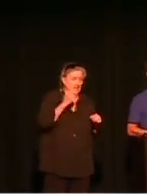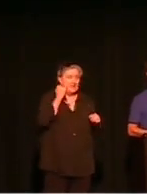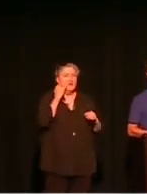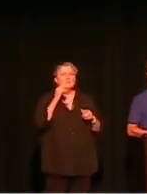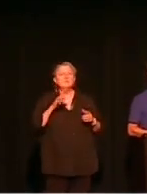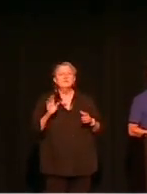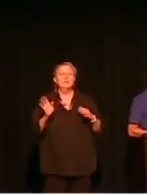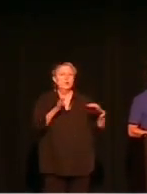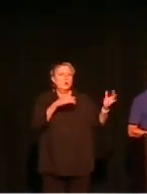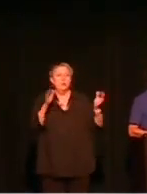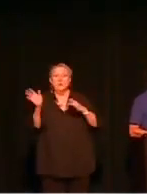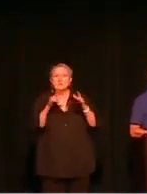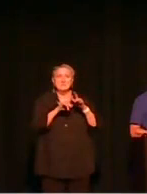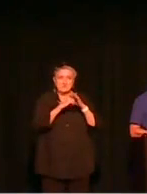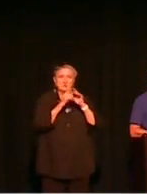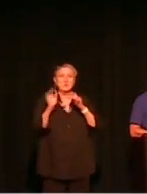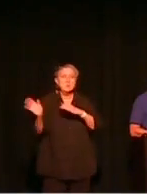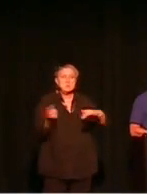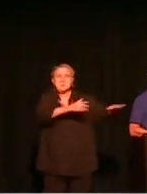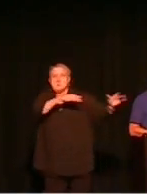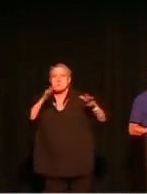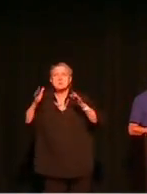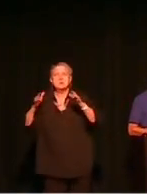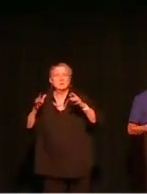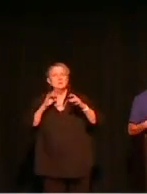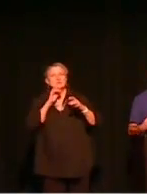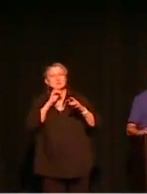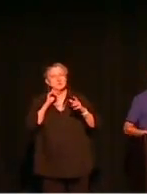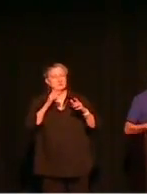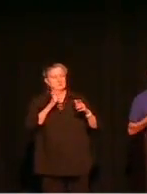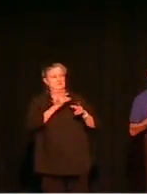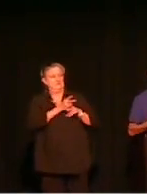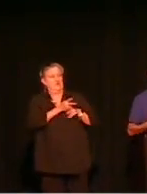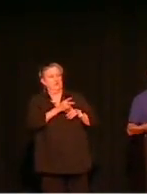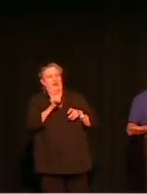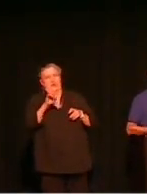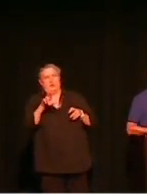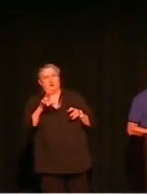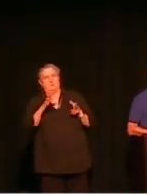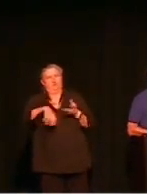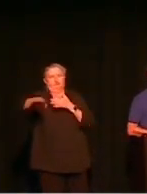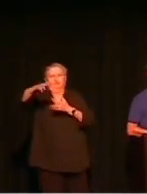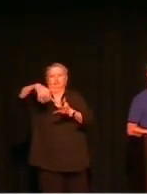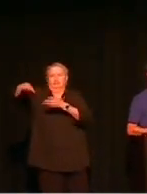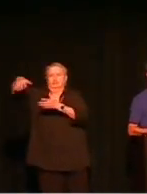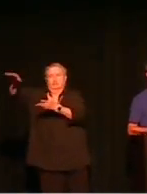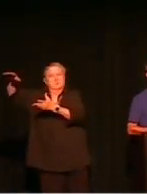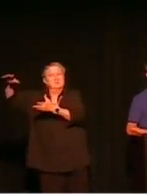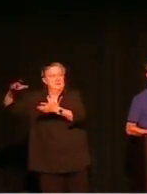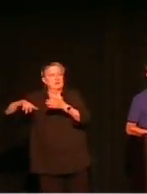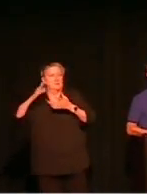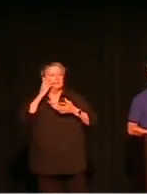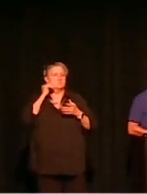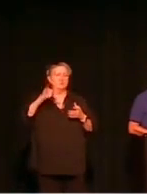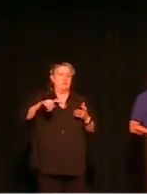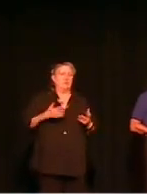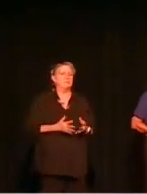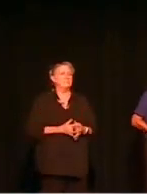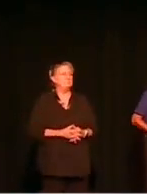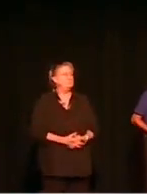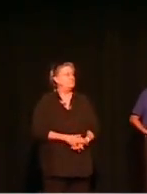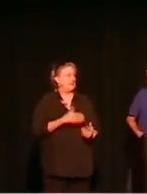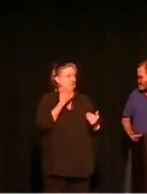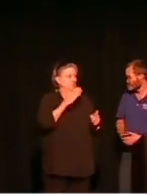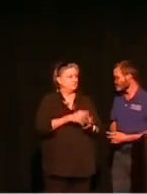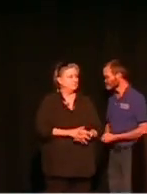as the wind picks up, to be cautious about ash getting kicked back up and being exposed that way. Thank